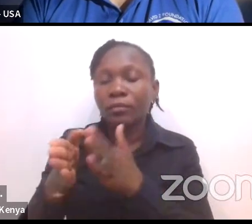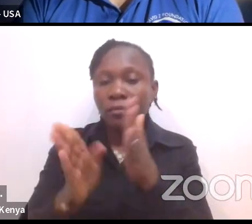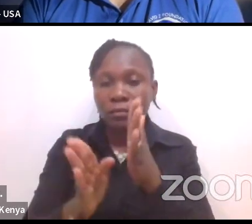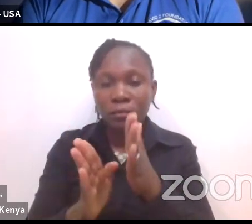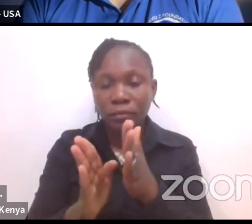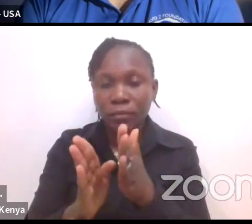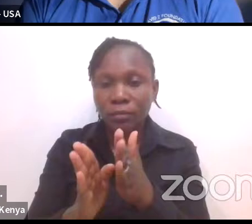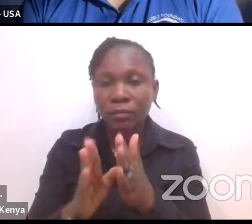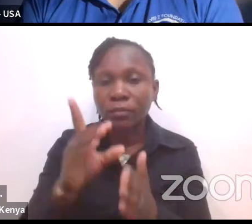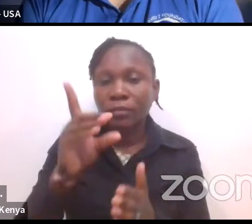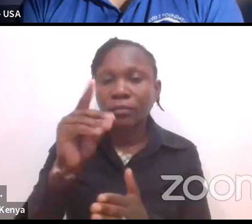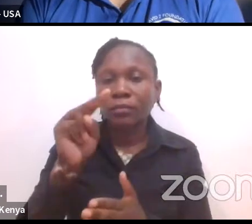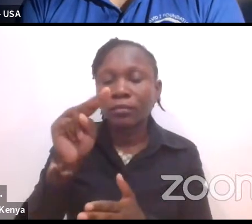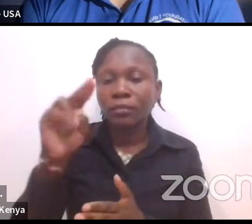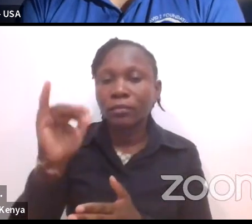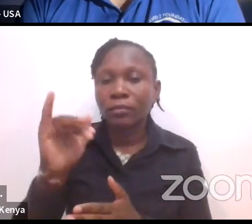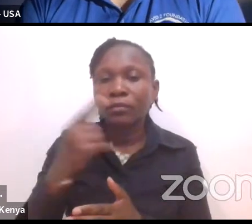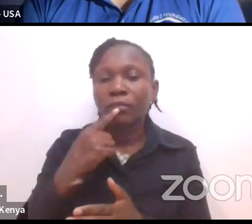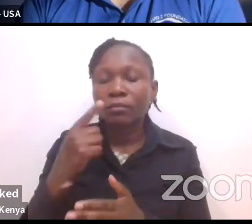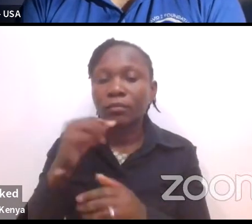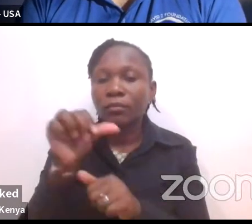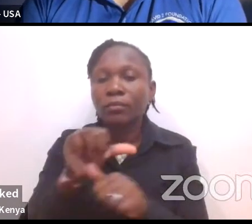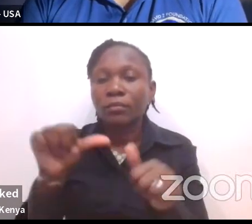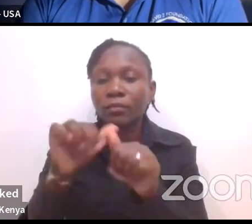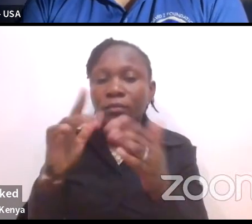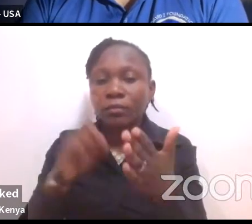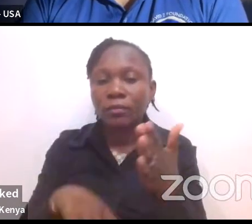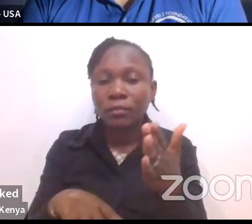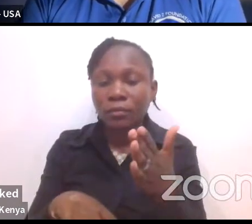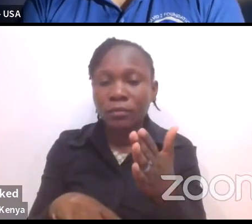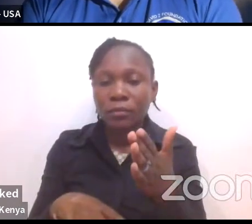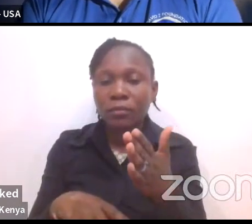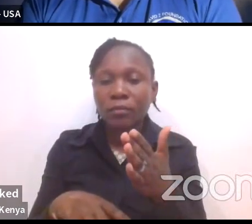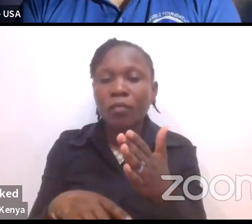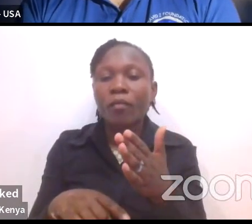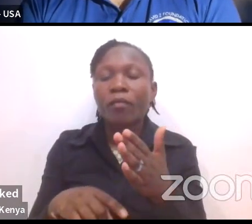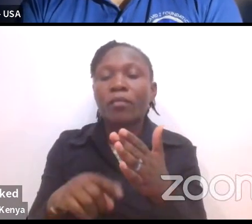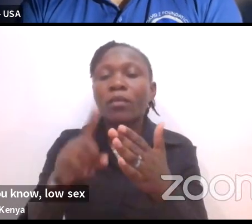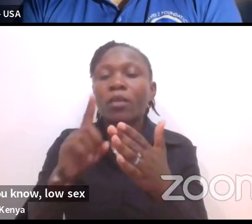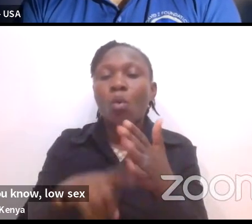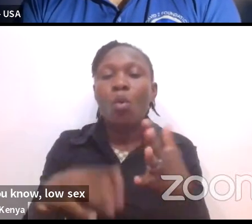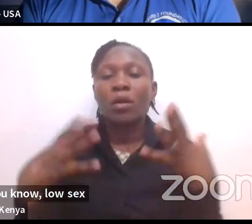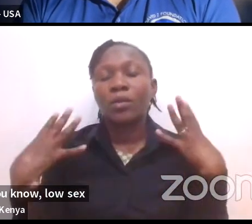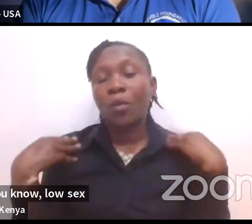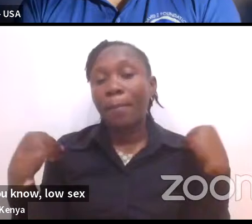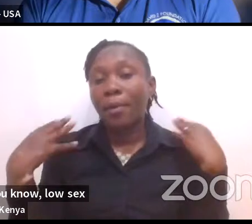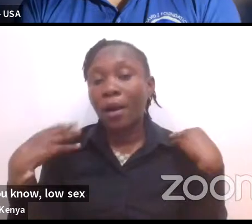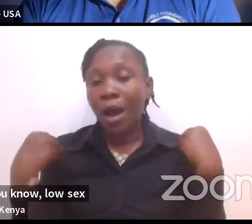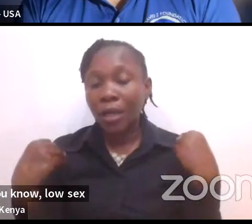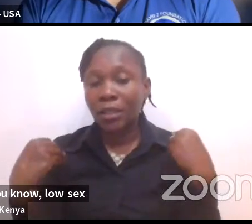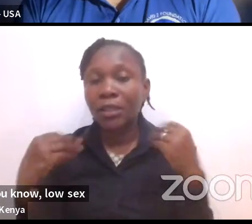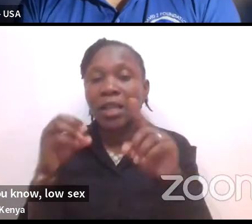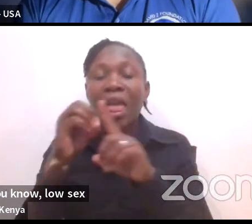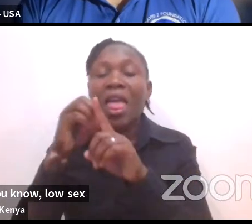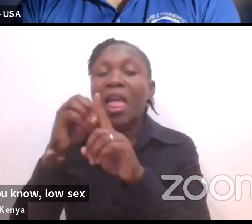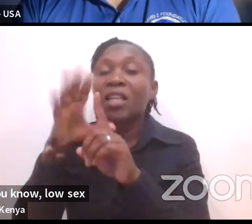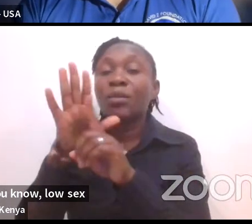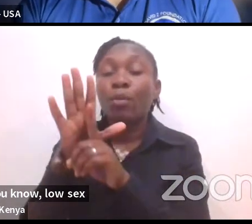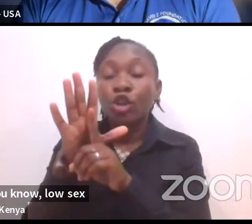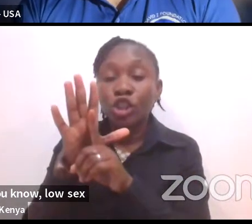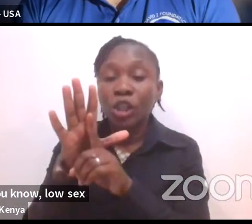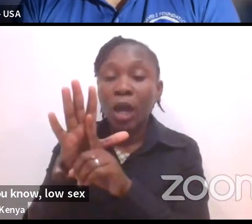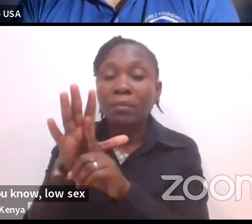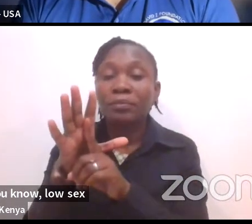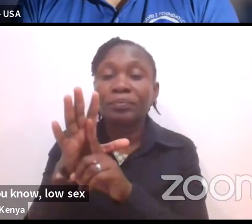Danny had talked about, low stakes practice, and exposure. If we're